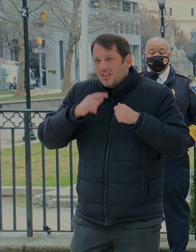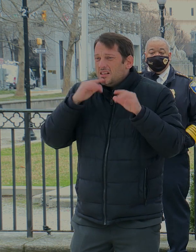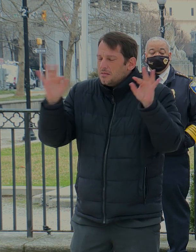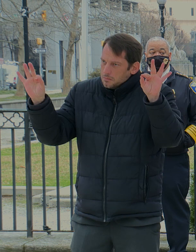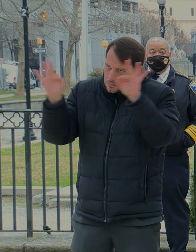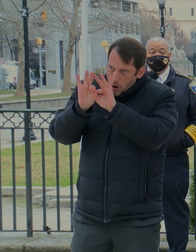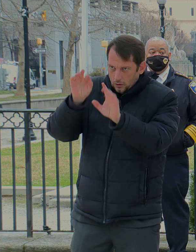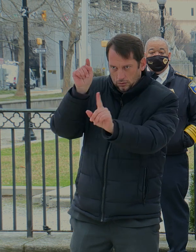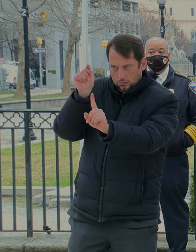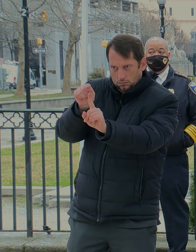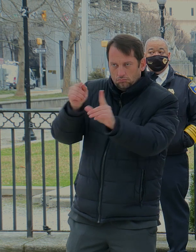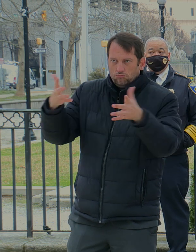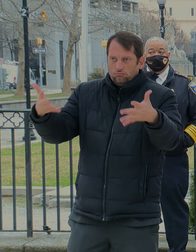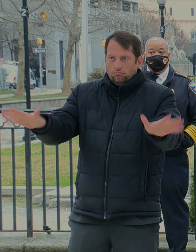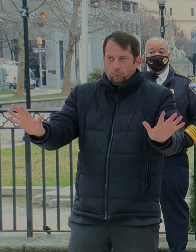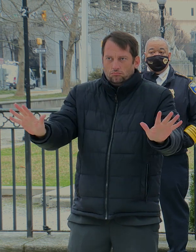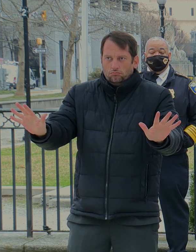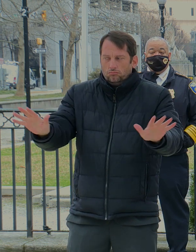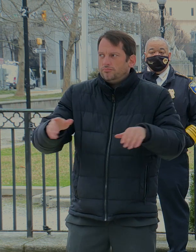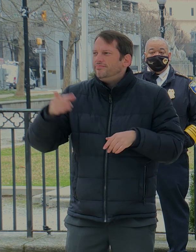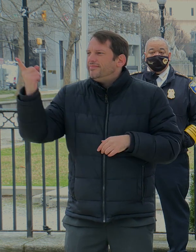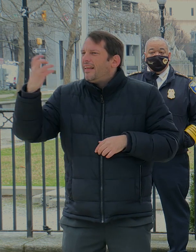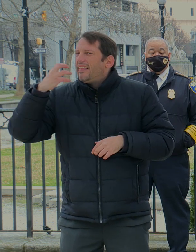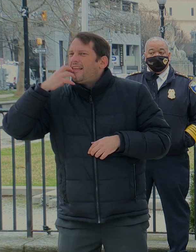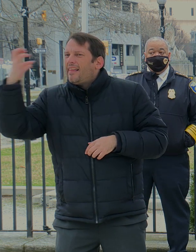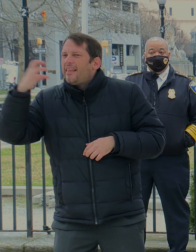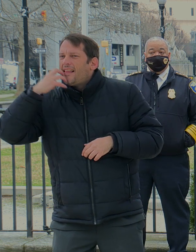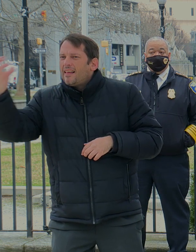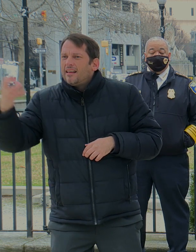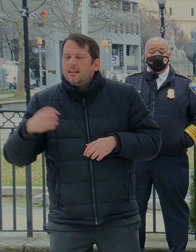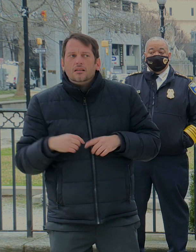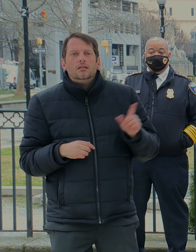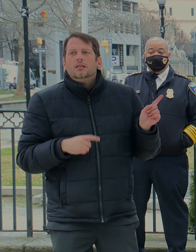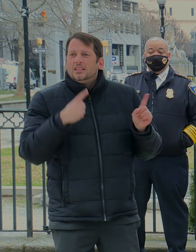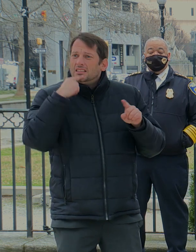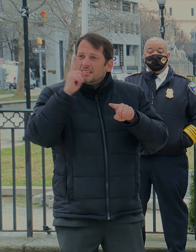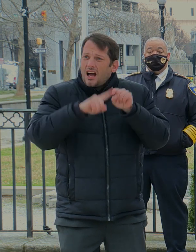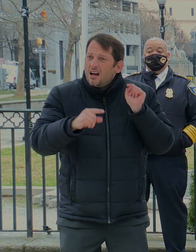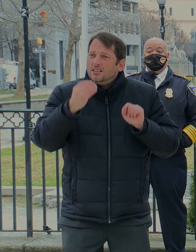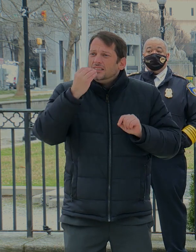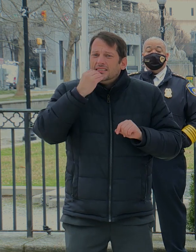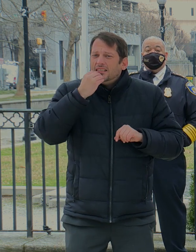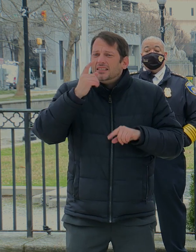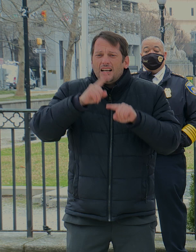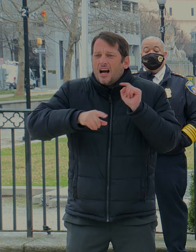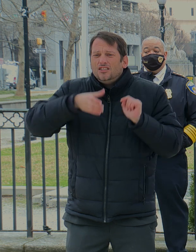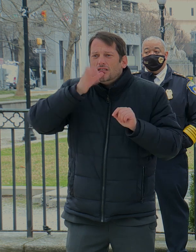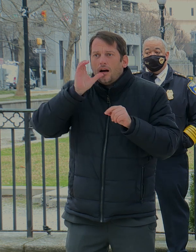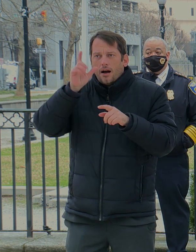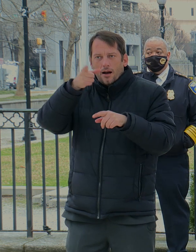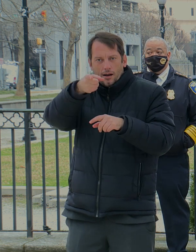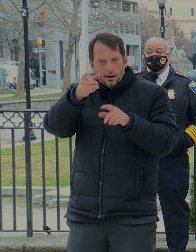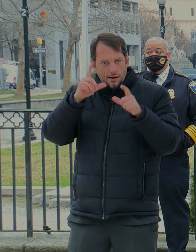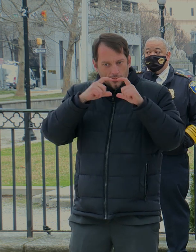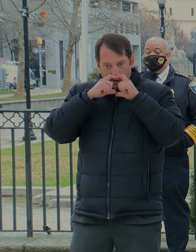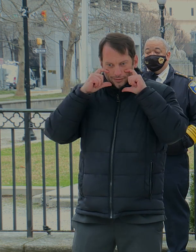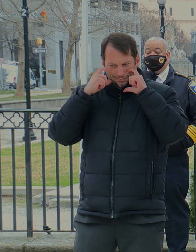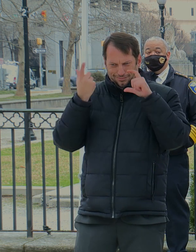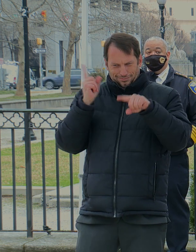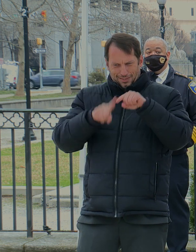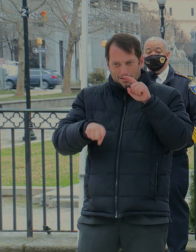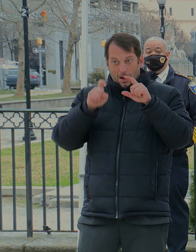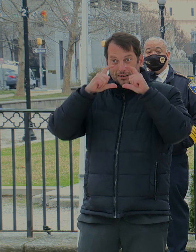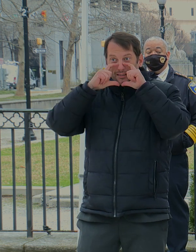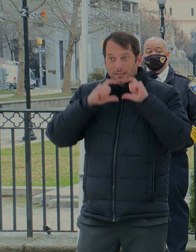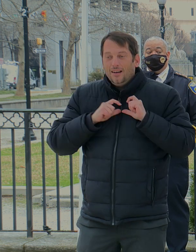eat, you can't drink without having a mask off your face, period. Also, what I just want to remind folks